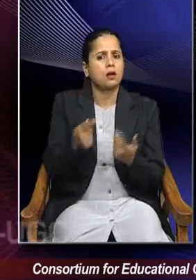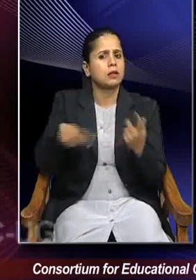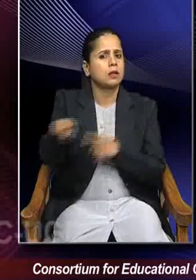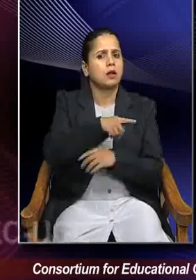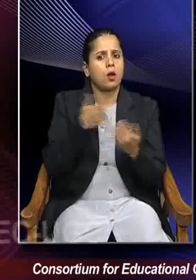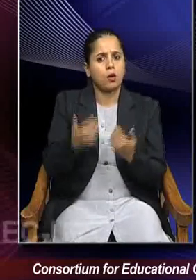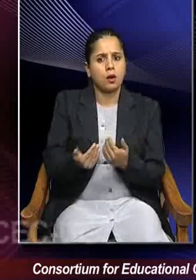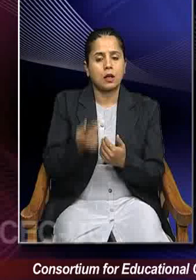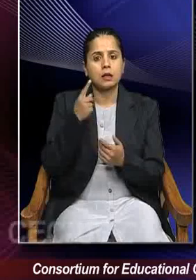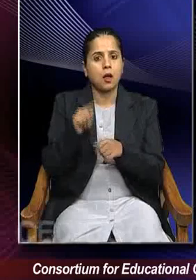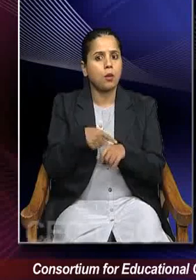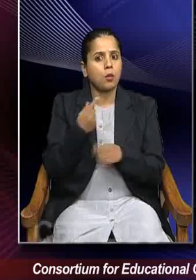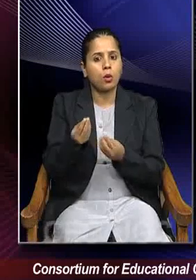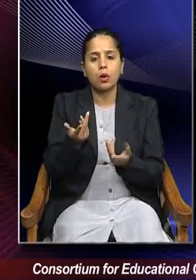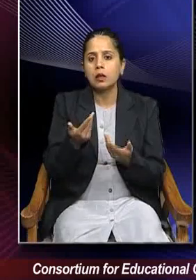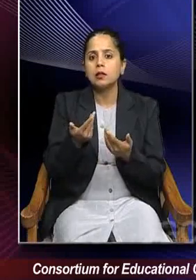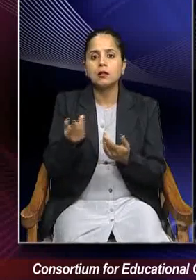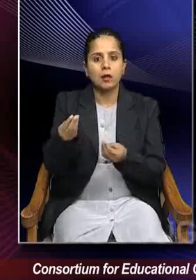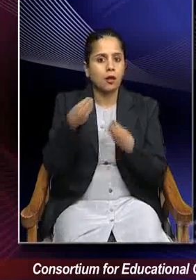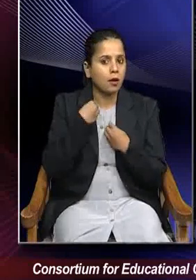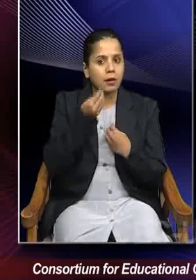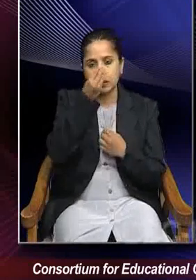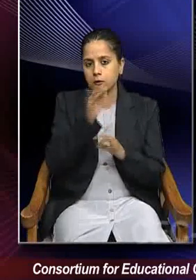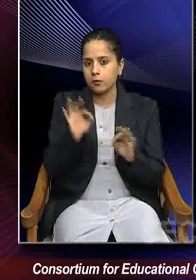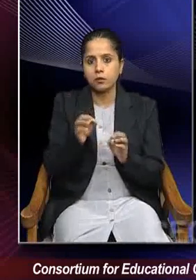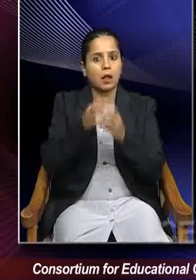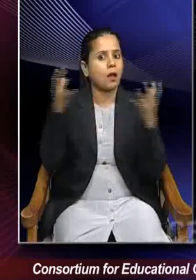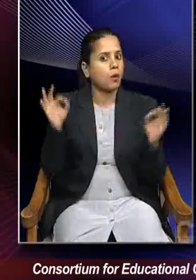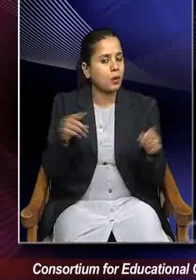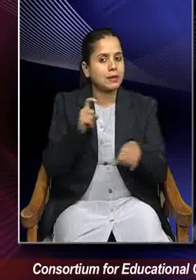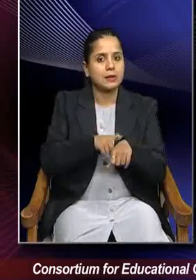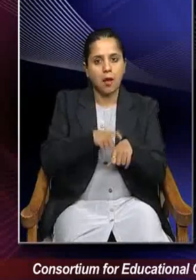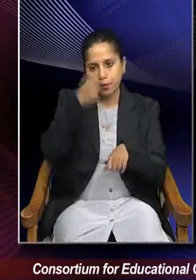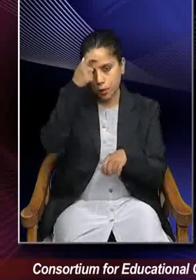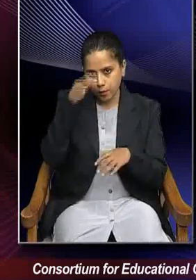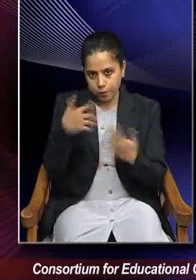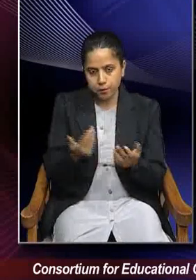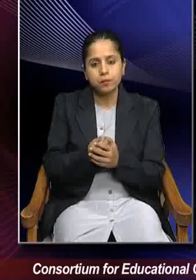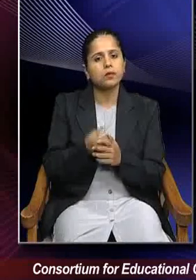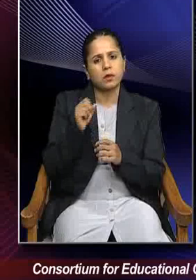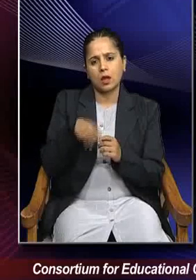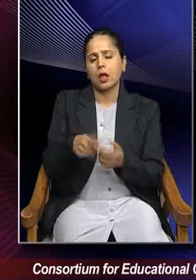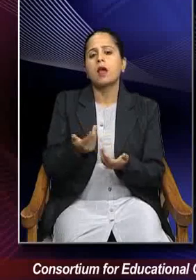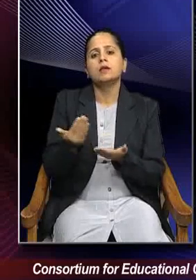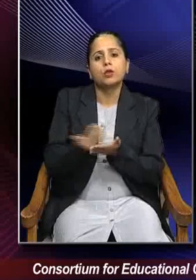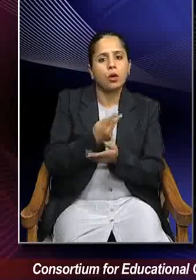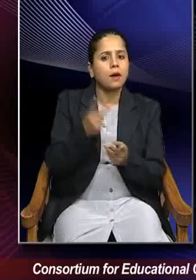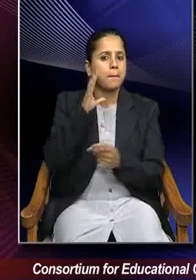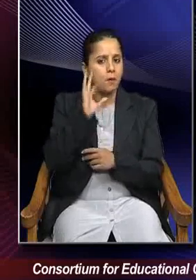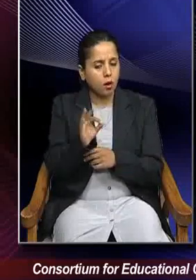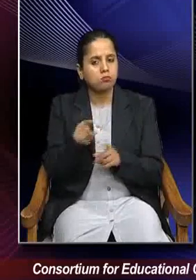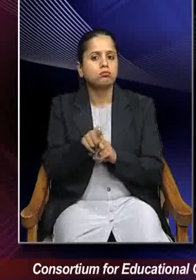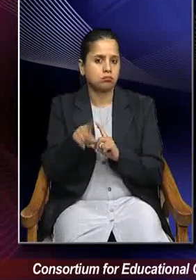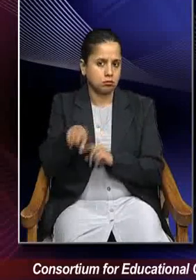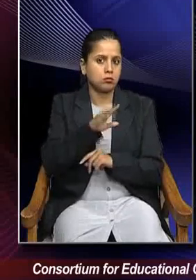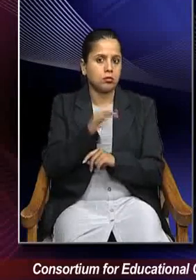easy, opportunities of commuting are not ample, timings is an issue, and of course security problems are also there. So